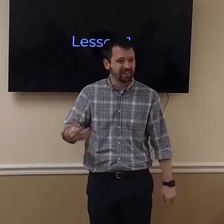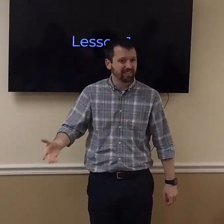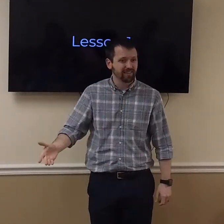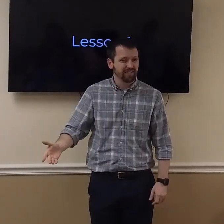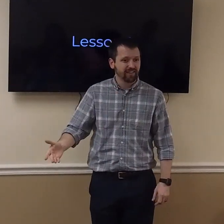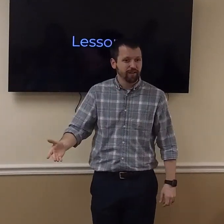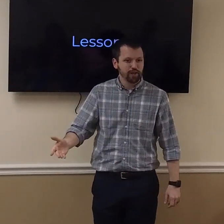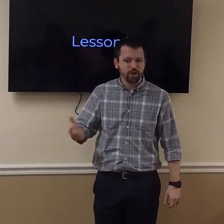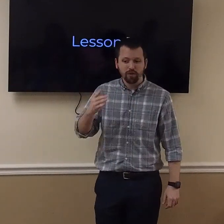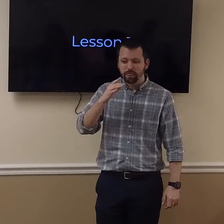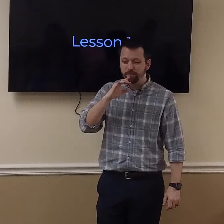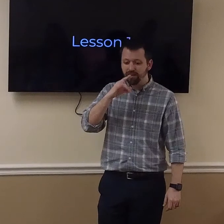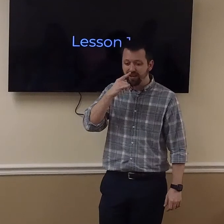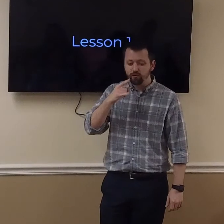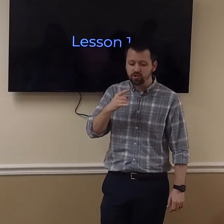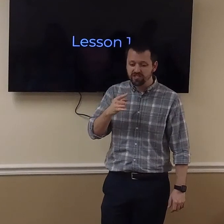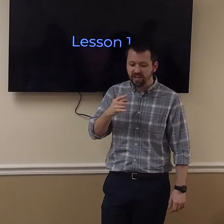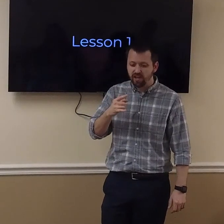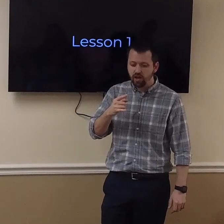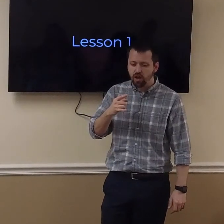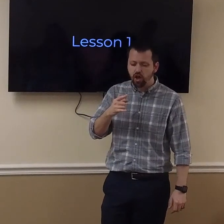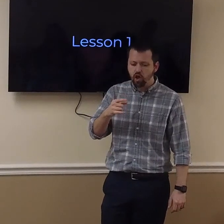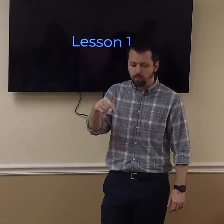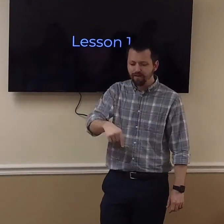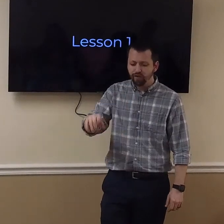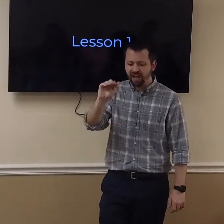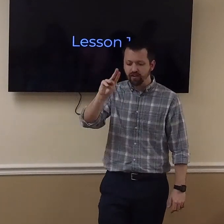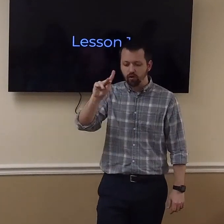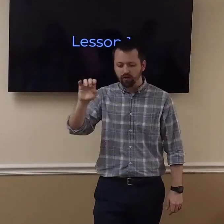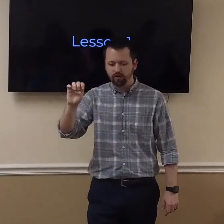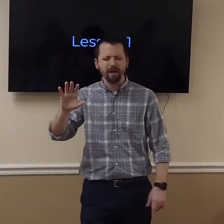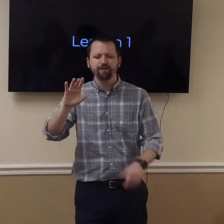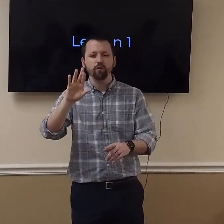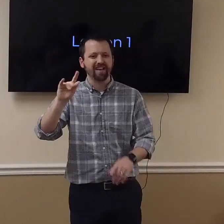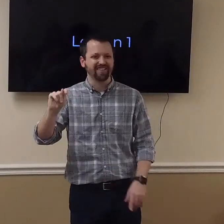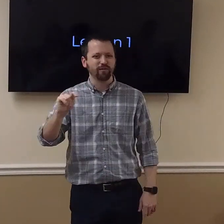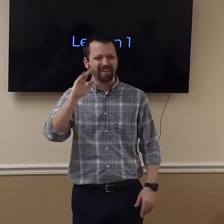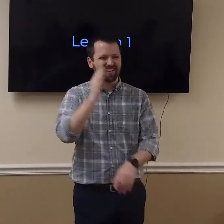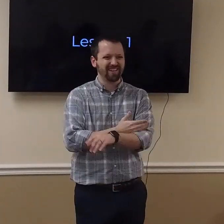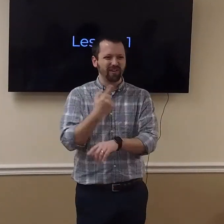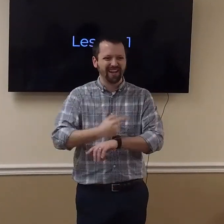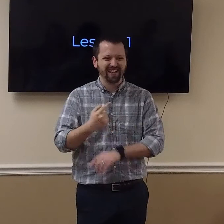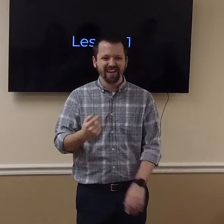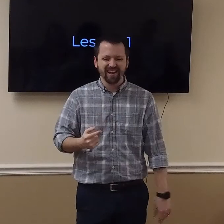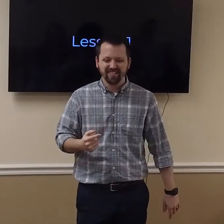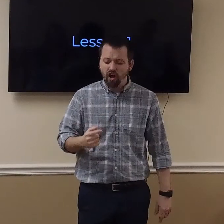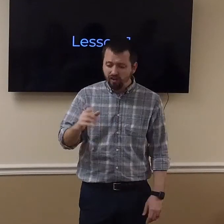mistakes. Kids will just say, oh, my foot ankle, or my foot wrist. That's what my son said one day. He said, oh, it's on